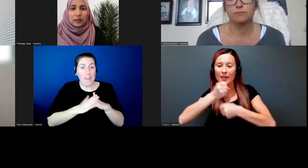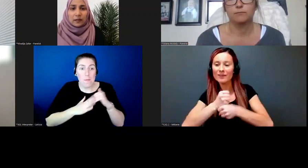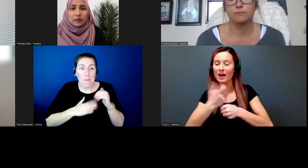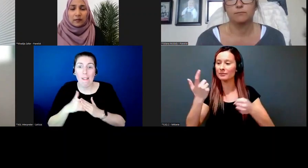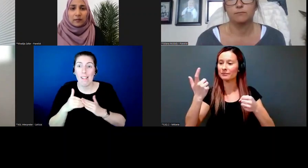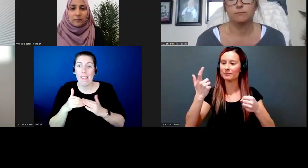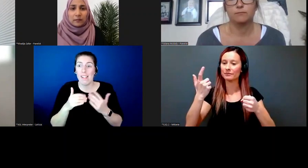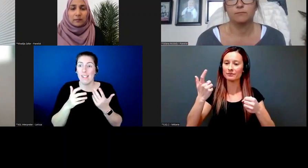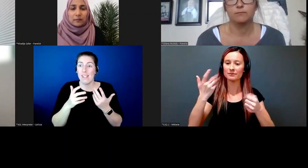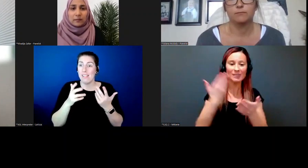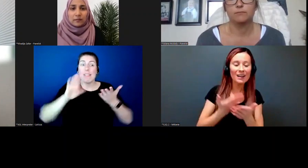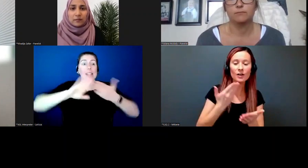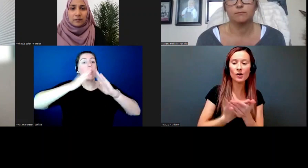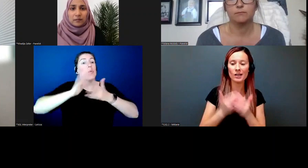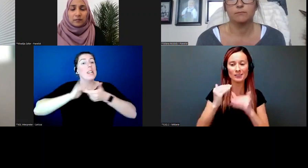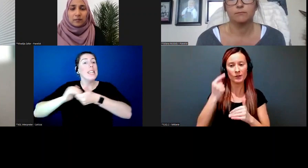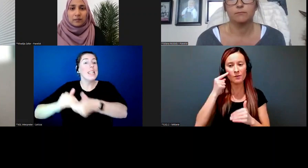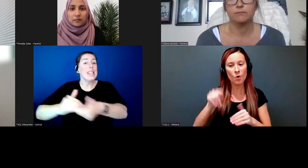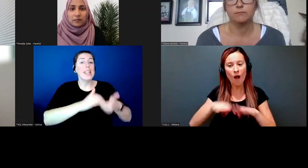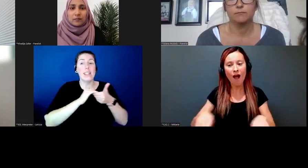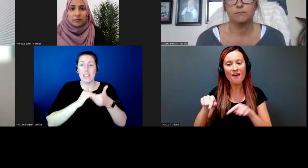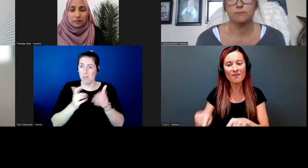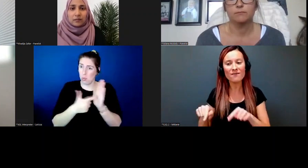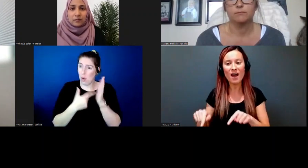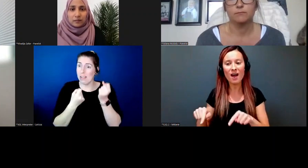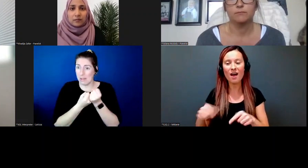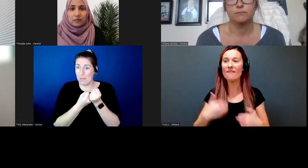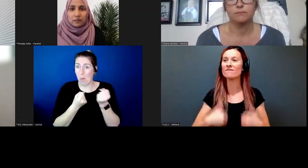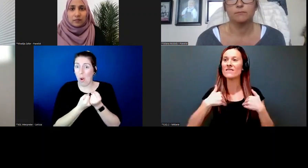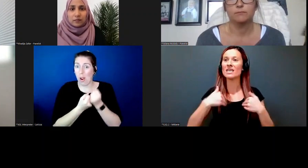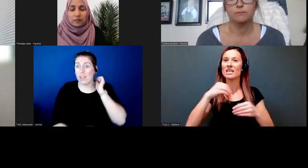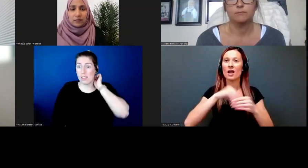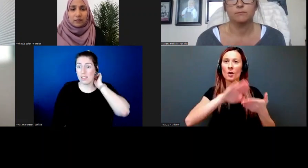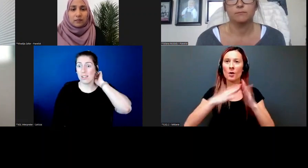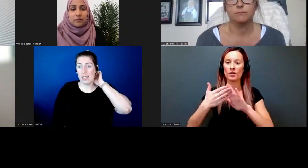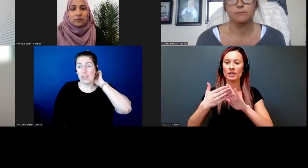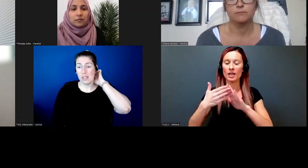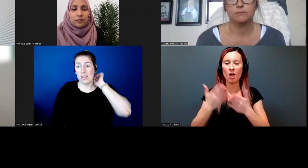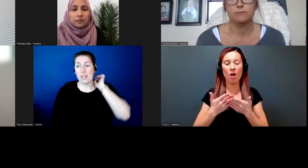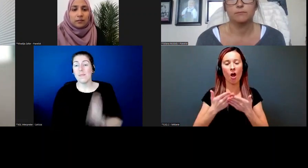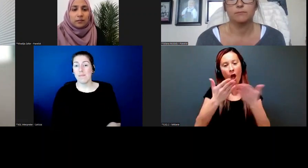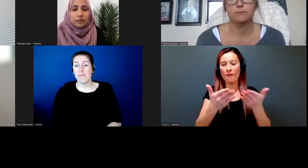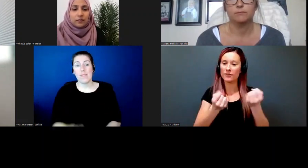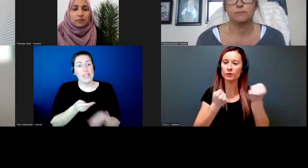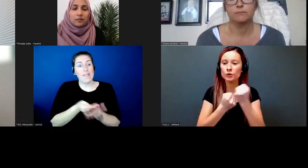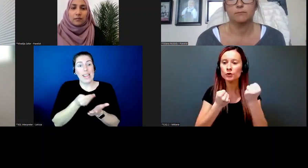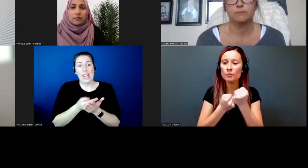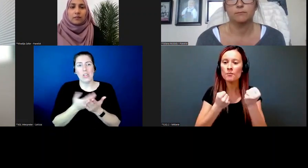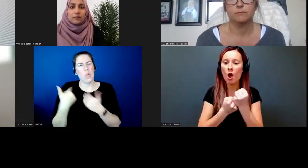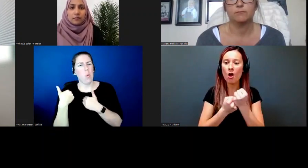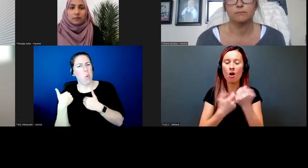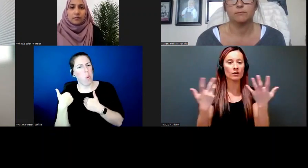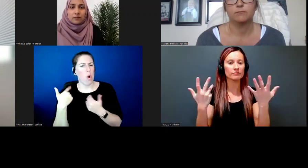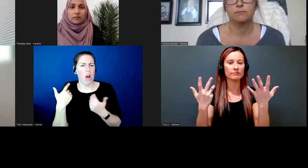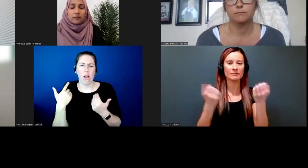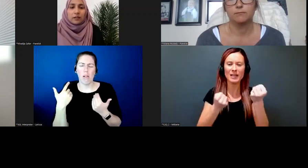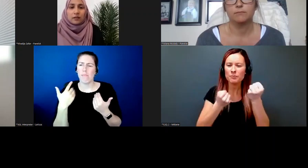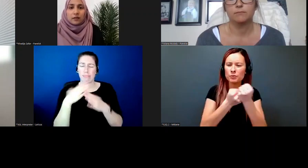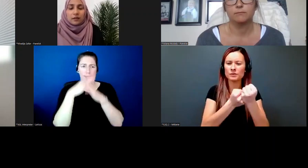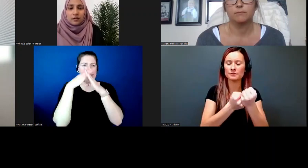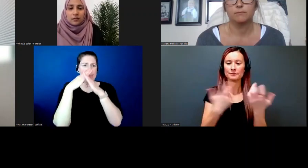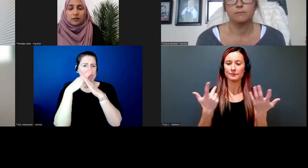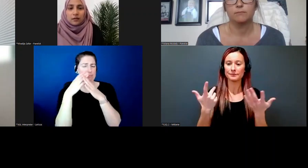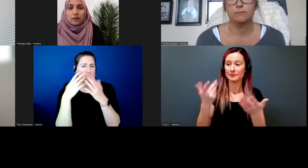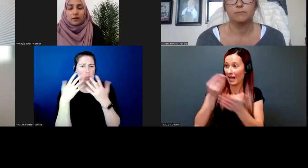in community. We need support for those things. It's the financial burdens are huge, and the barriers are